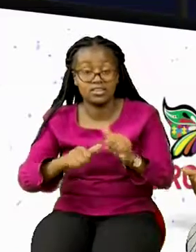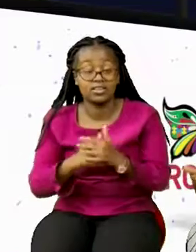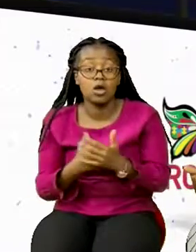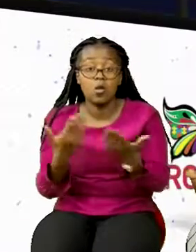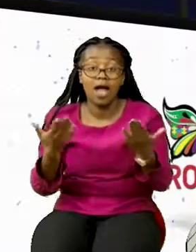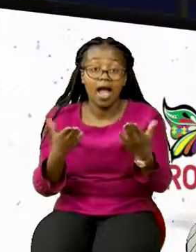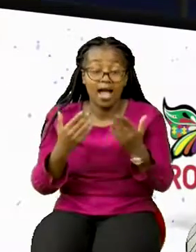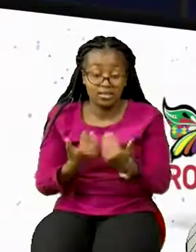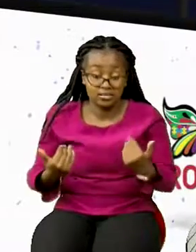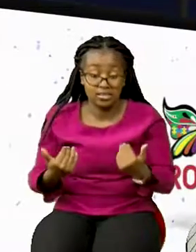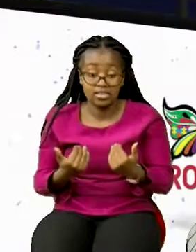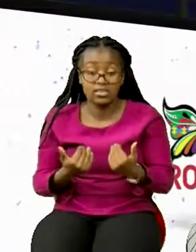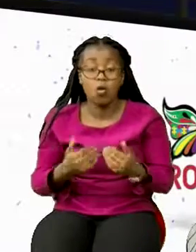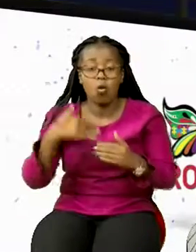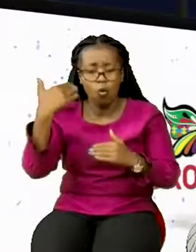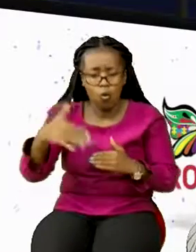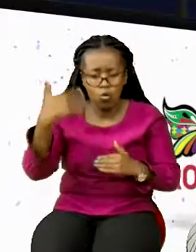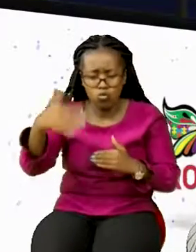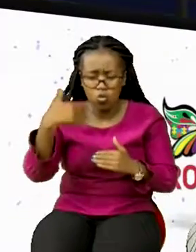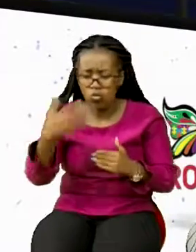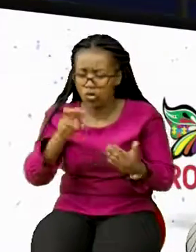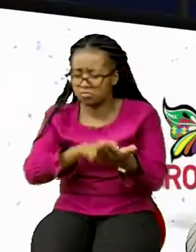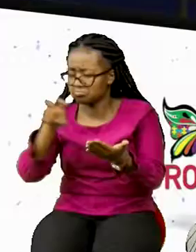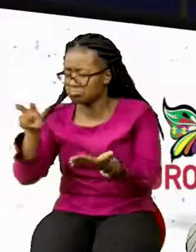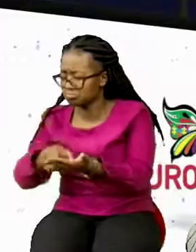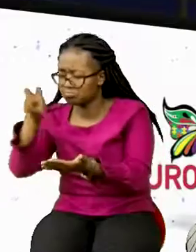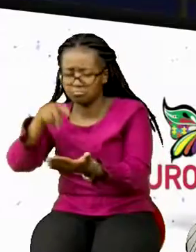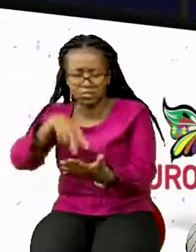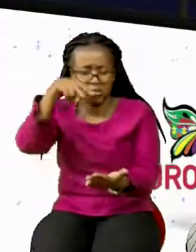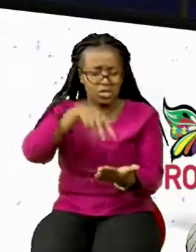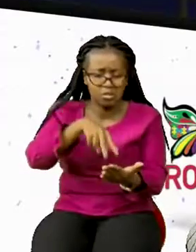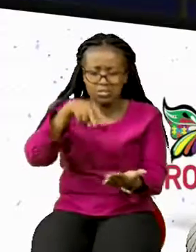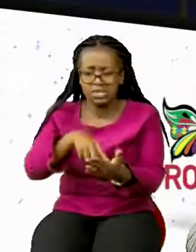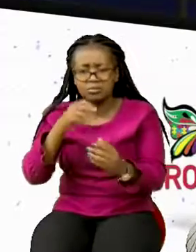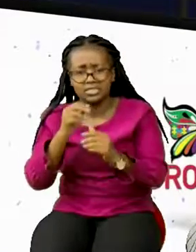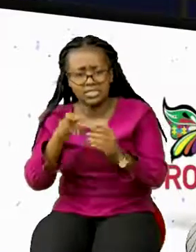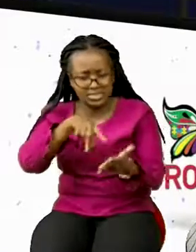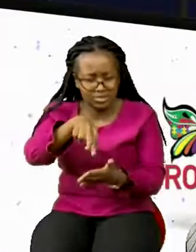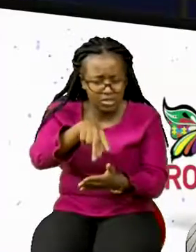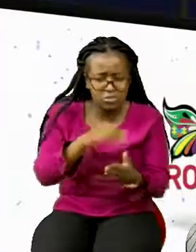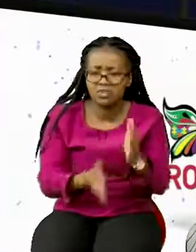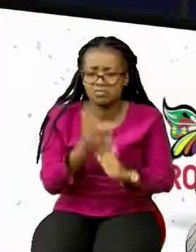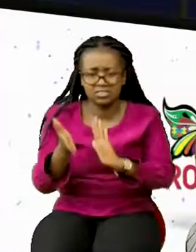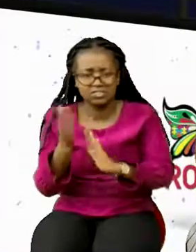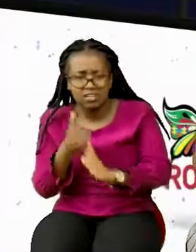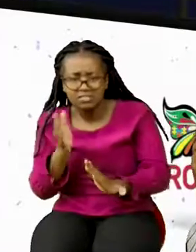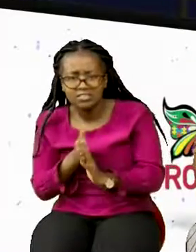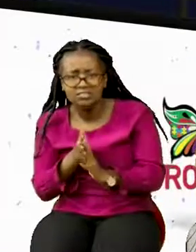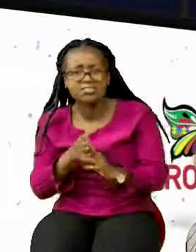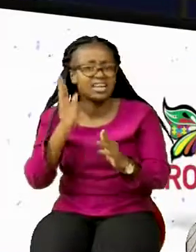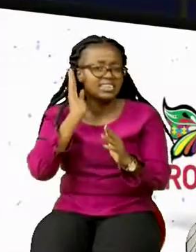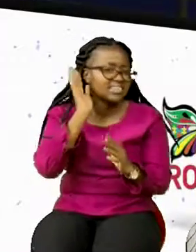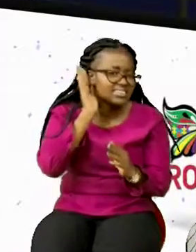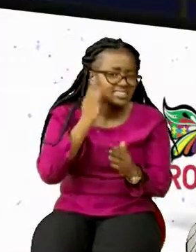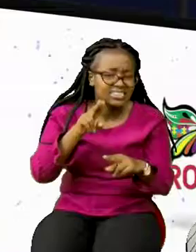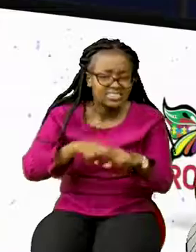You find the child is forever everywhere, like running up and down. They cannot sit still, like they cannot even listen, like